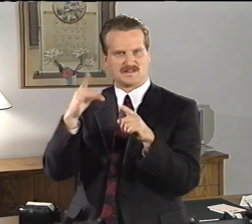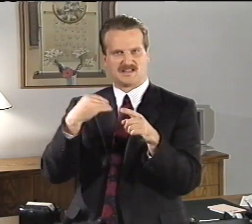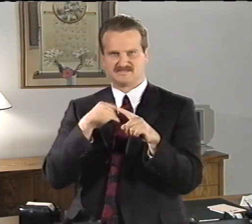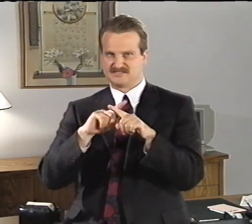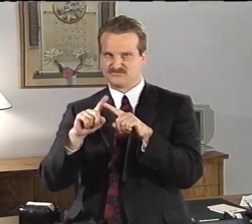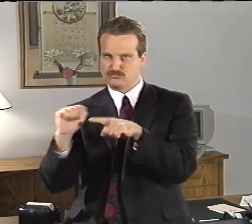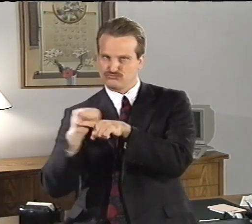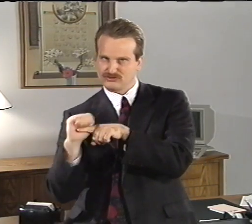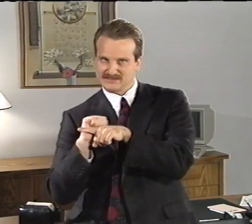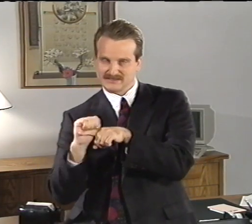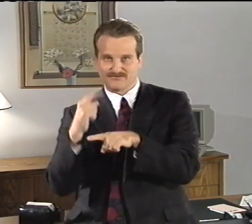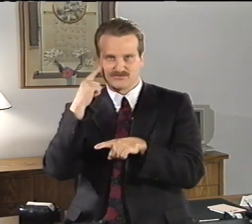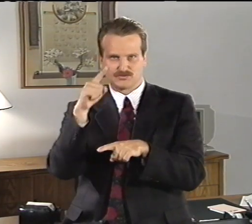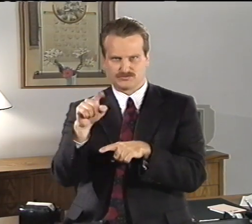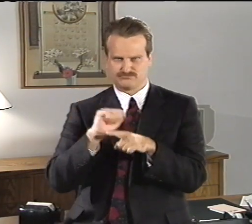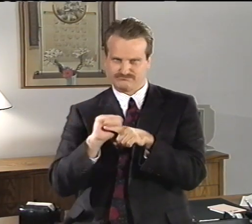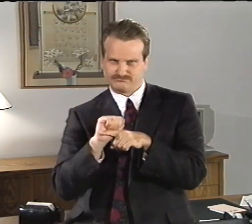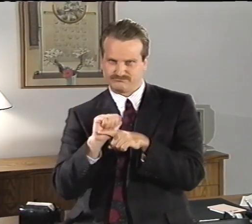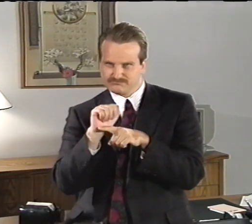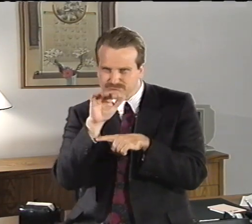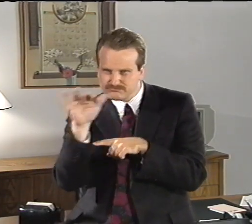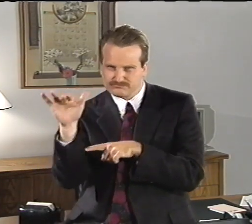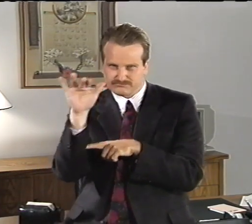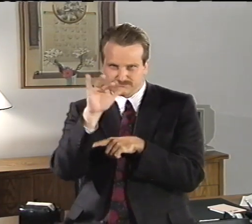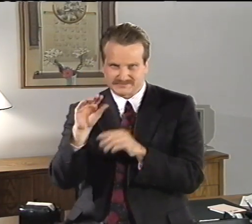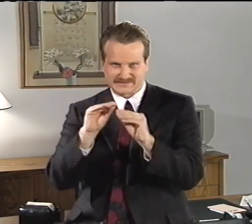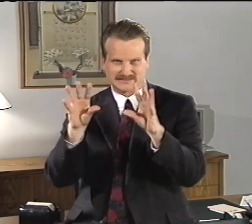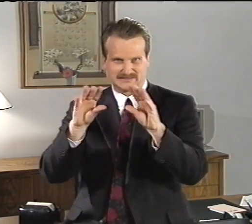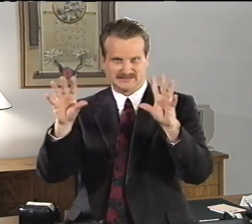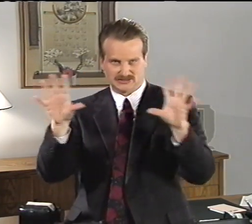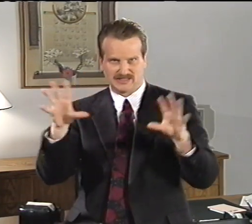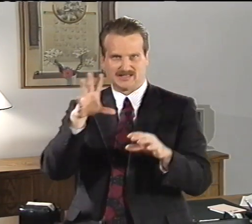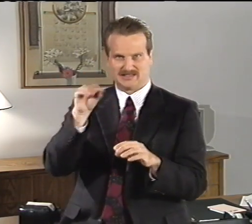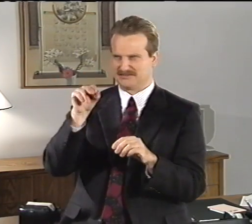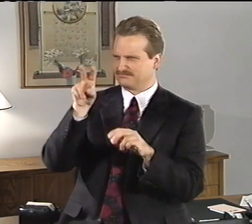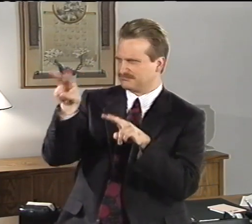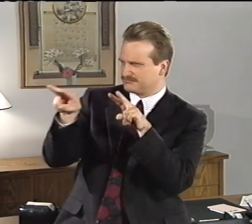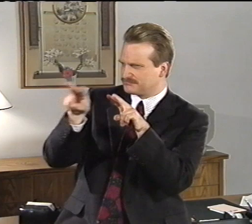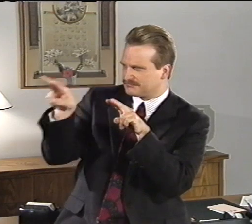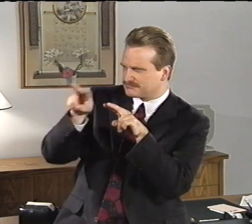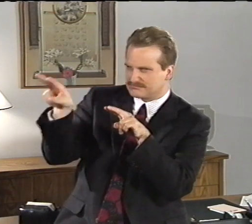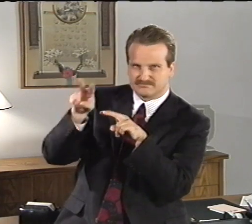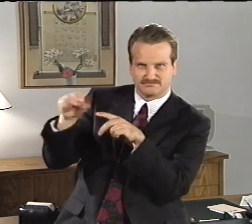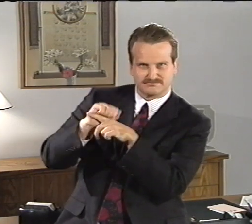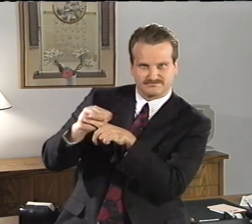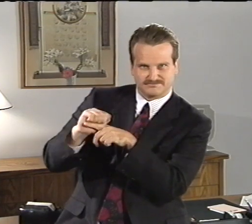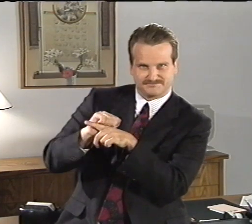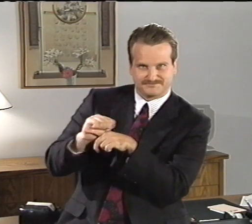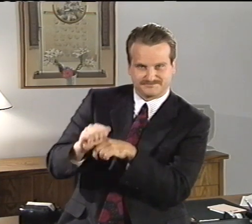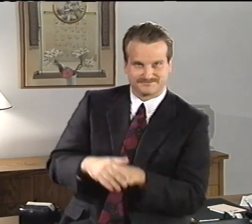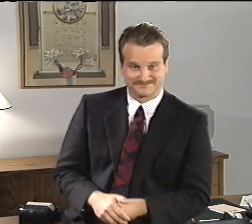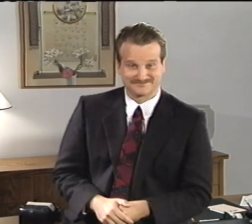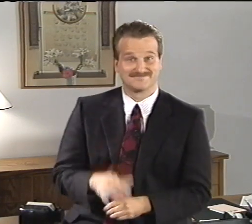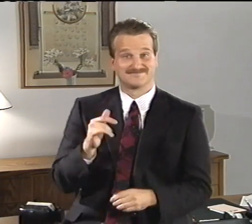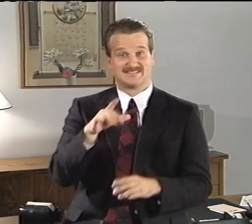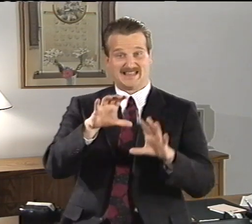She also has some practice hints for you on how you can clarify your fingerspelling and ways to practice reading spelling.